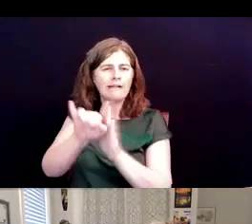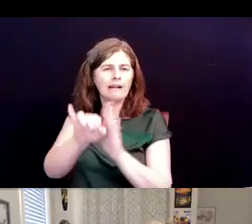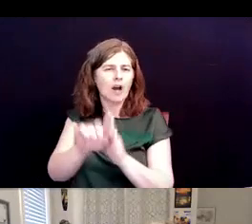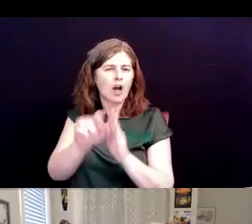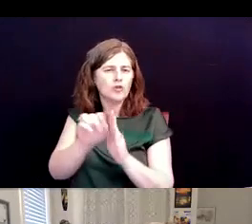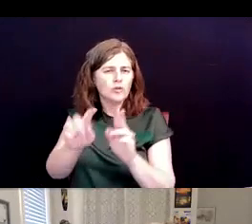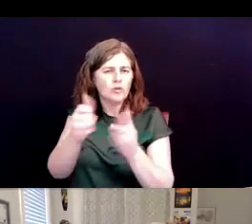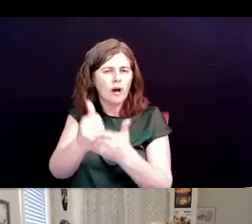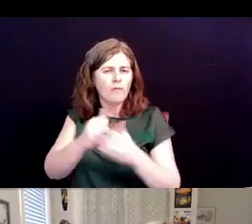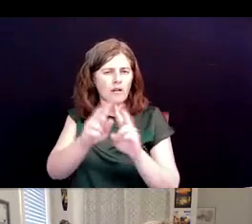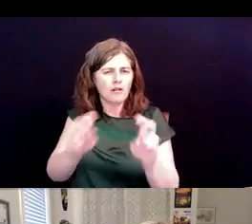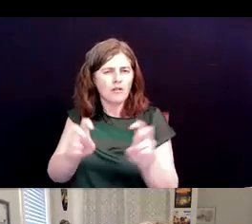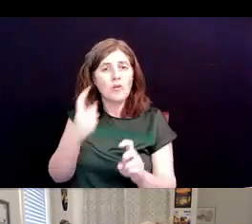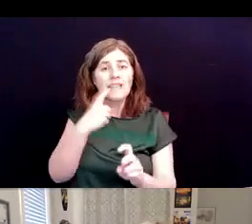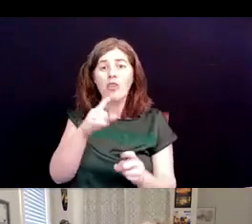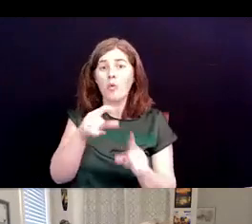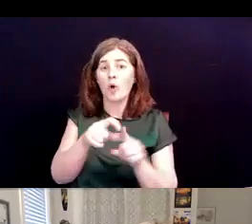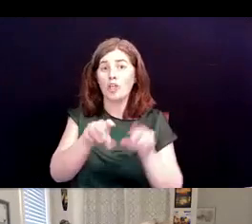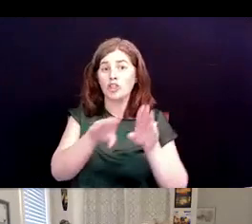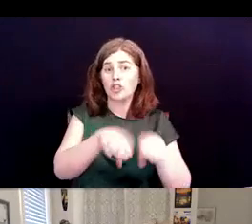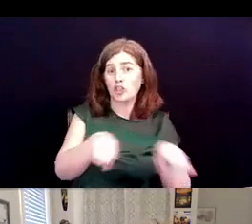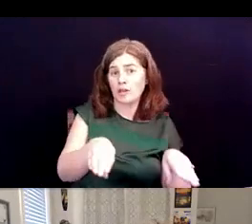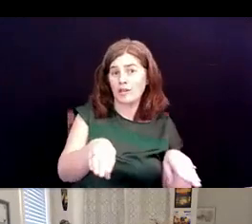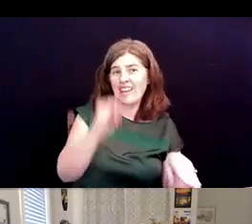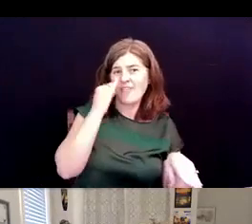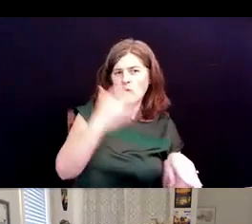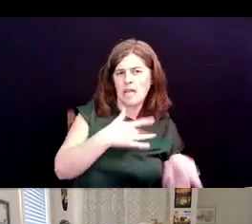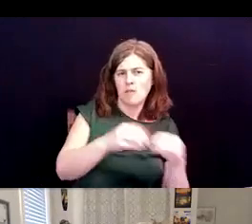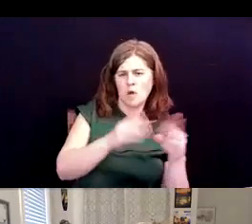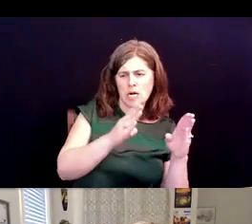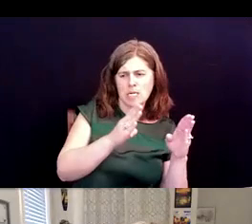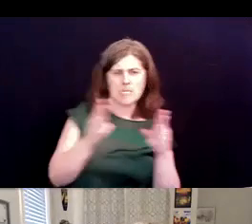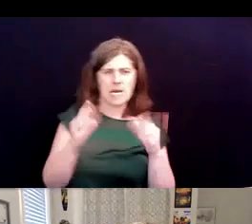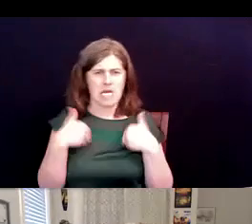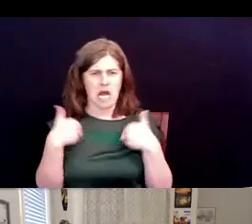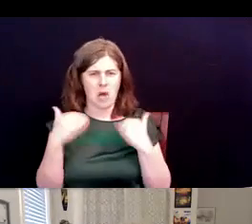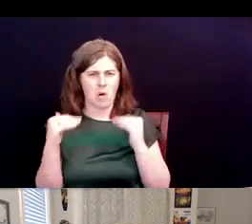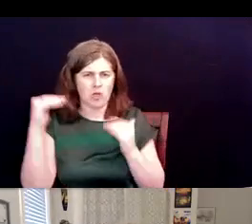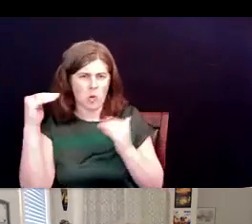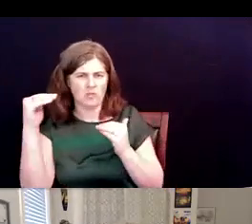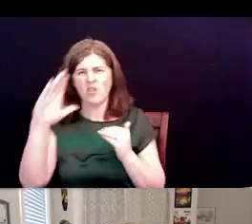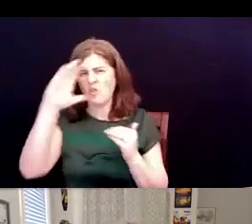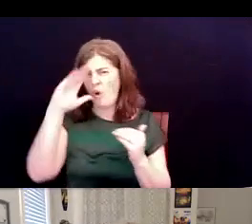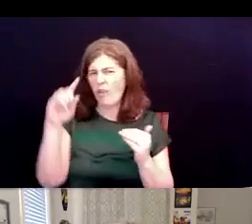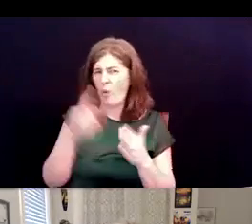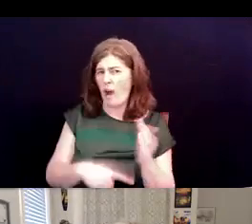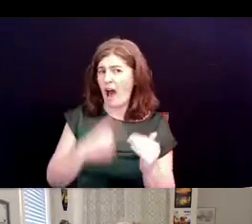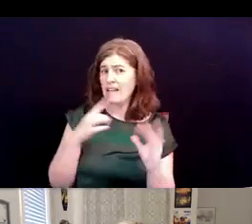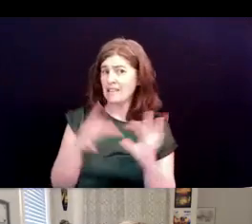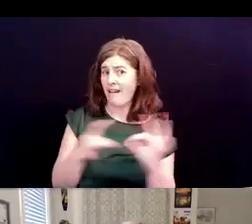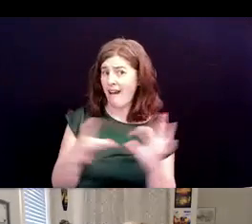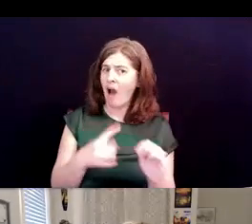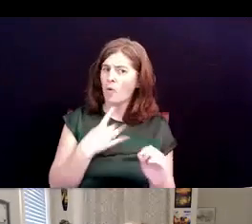often hear me say the word children, so if you happen to be more leaning towards adulthood or adolescence, please know that these things that I'm going to talk with you about